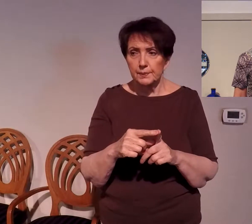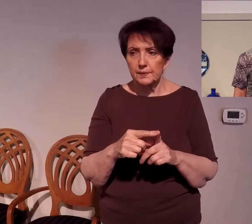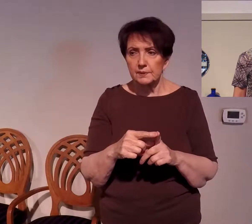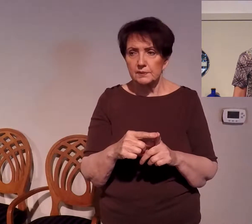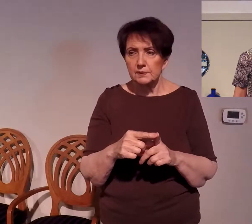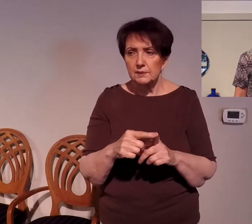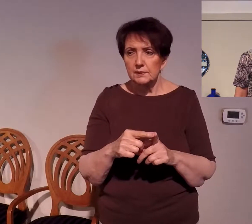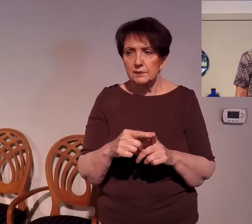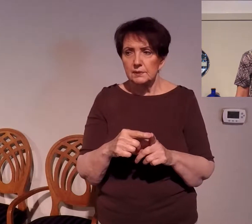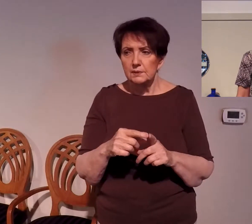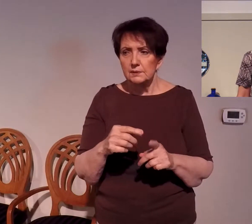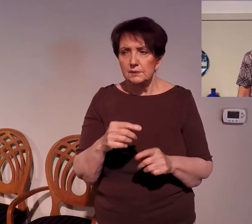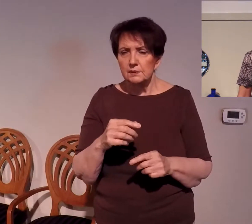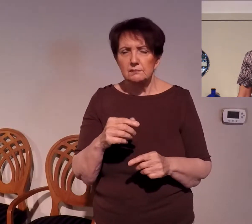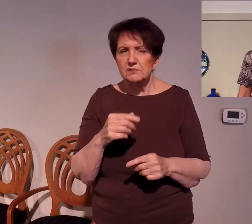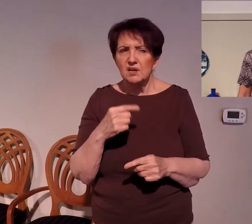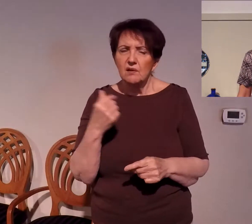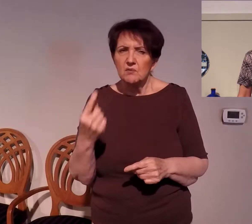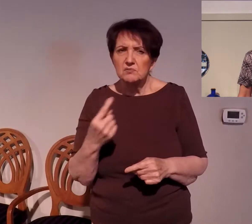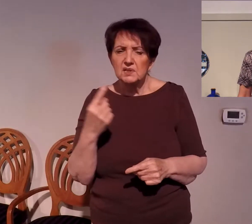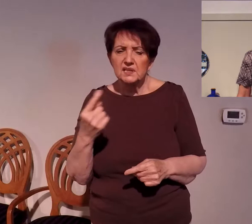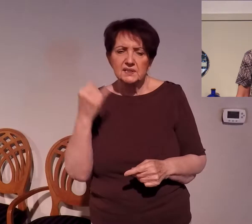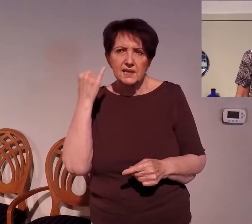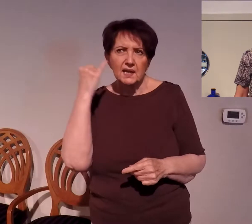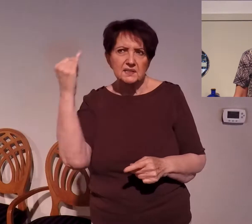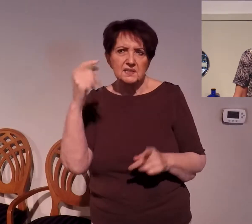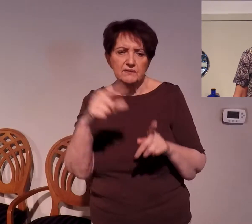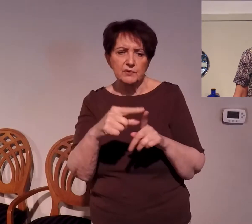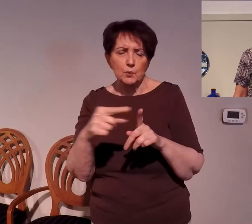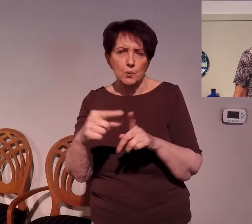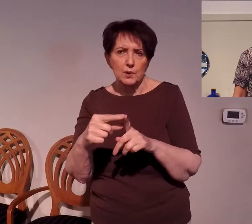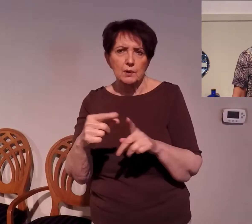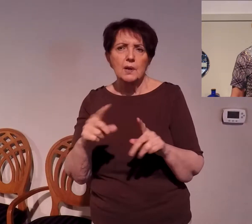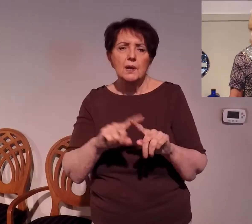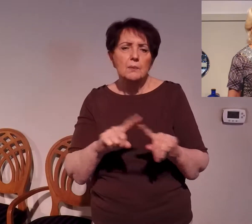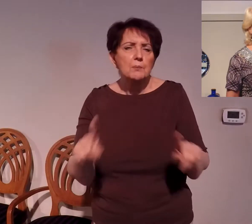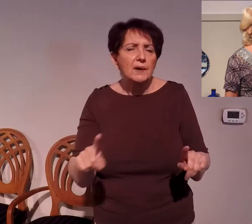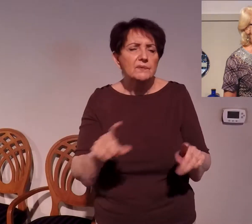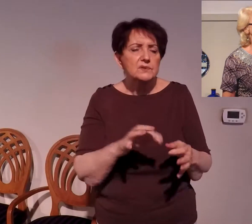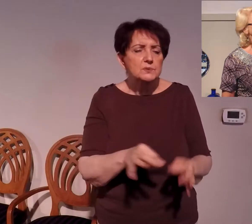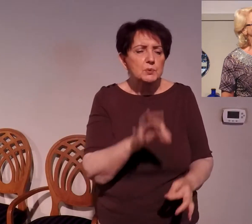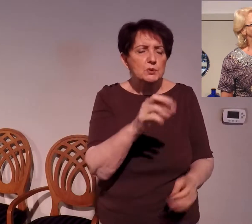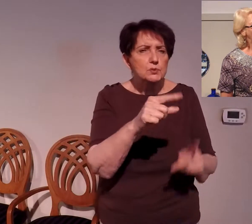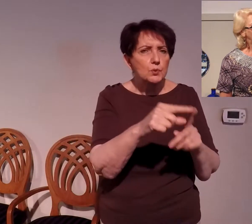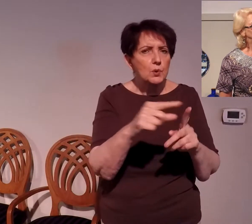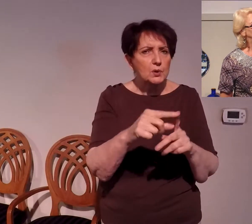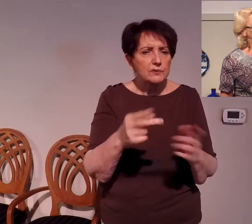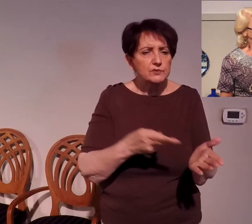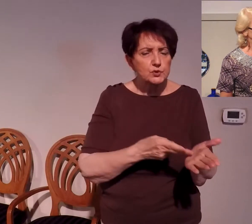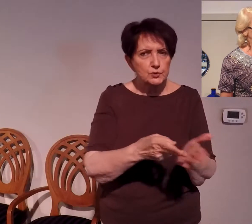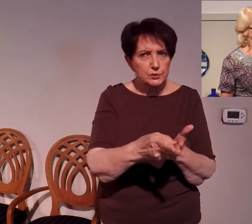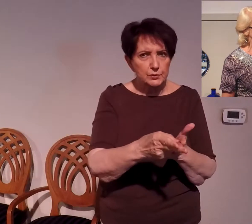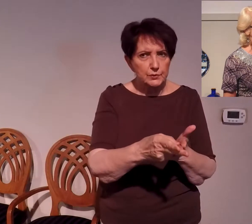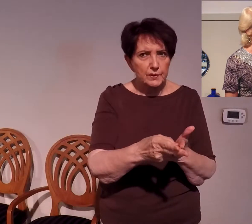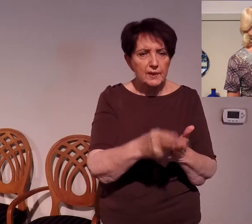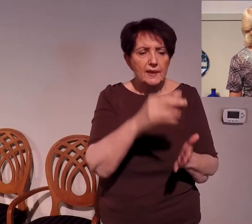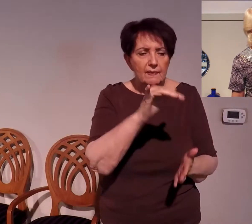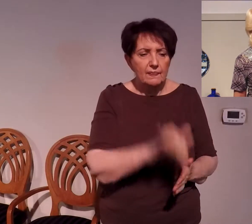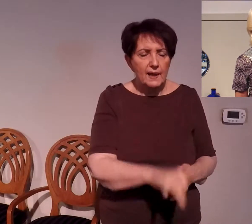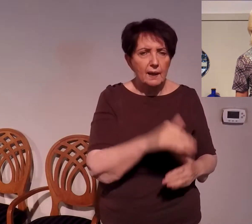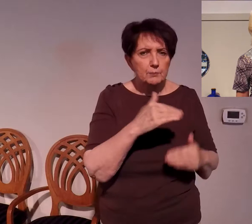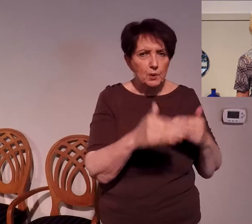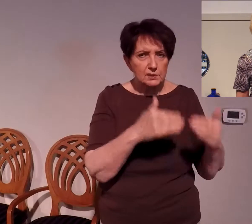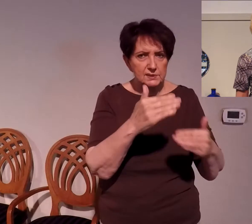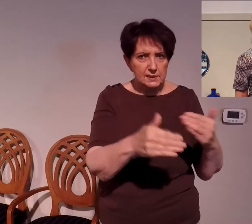intellectual, cerebral idea of the word, but the spiritual word of truth. That it is in that process